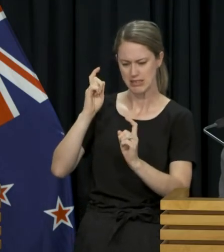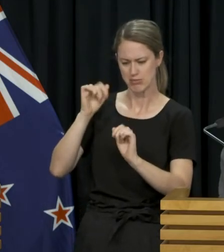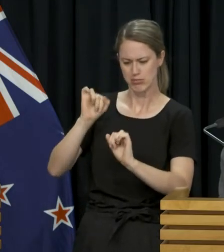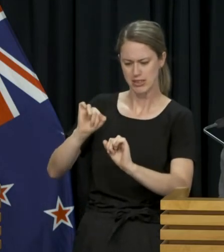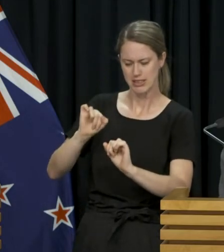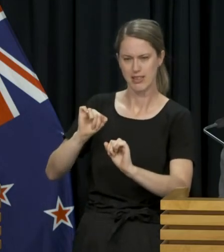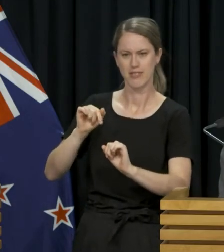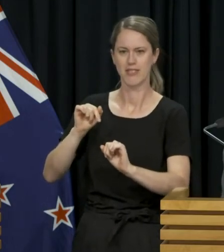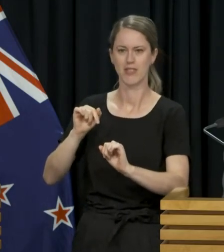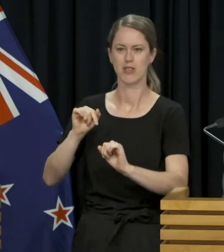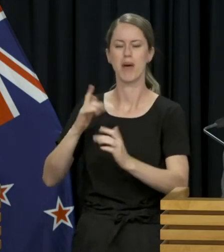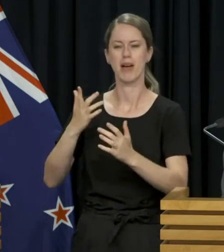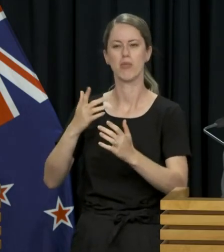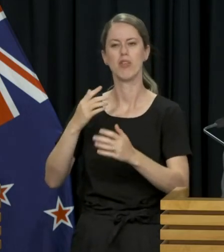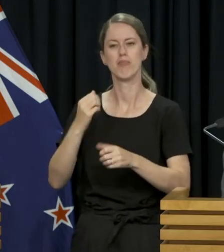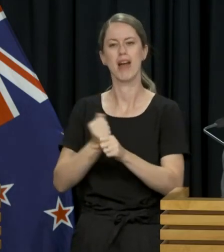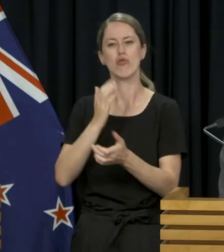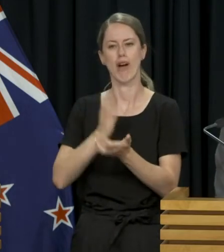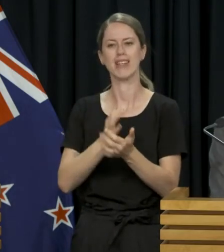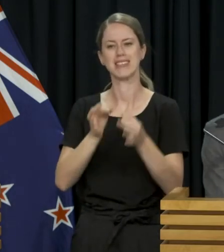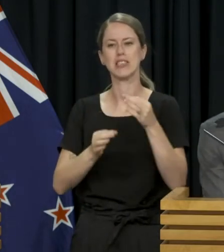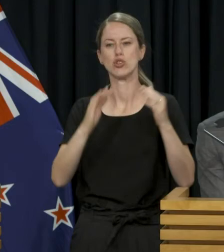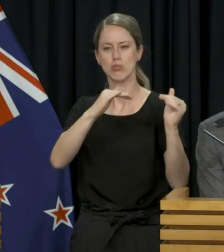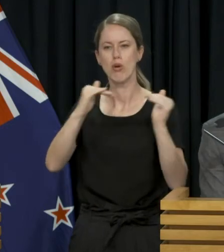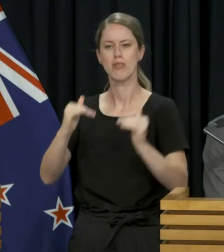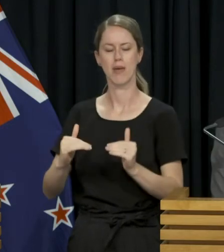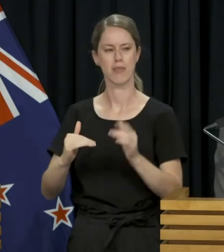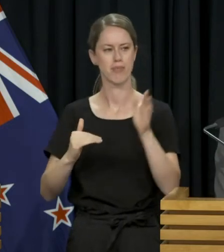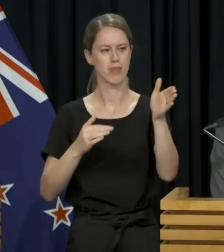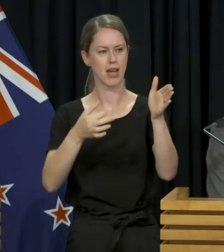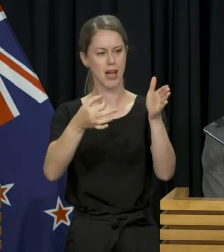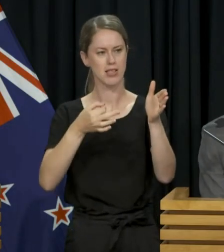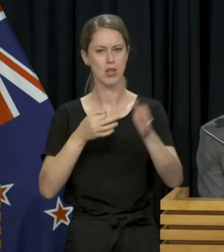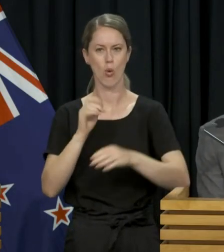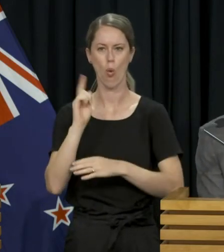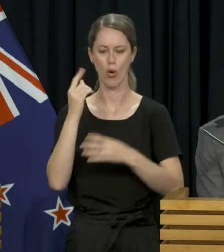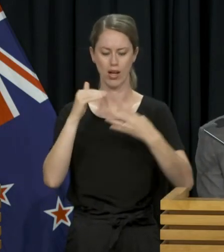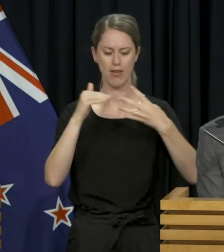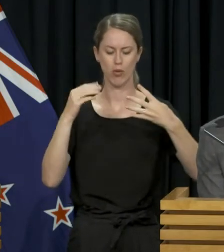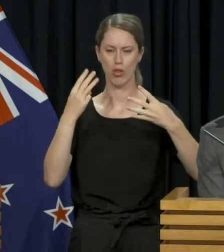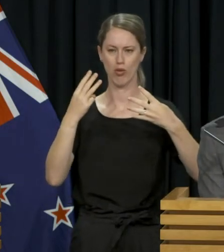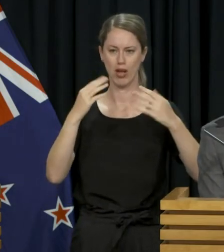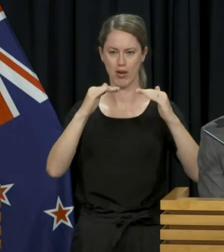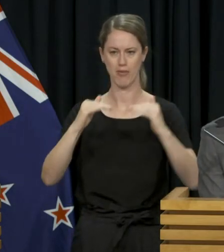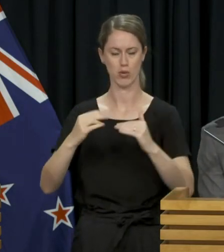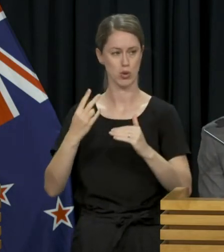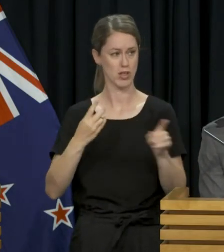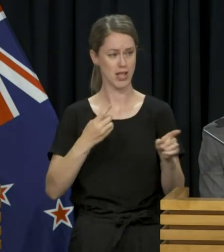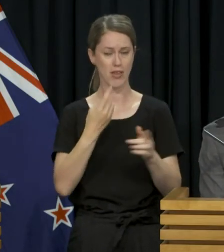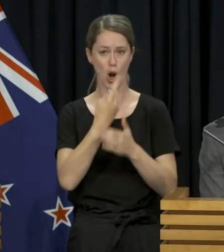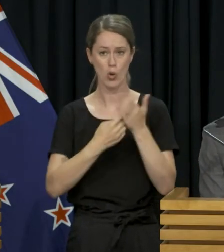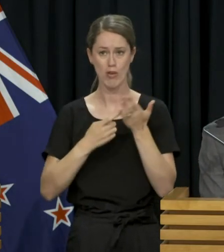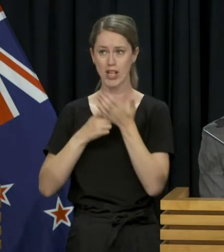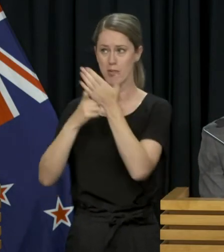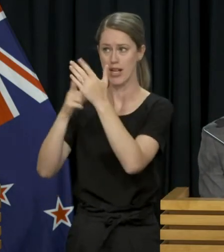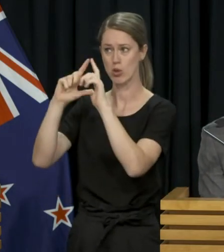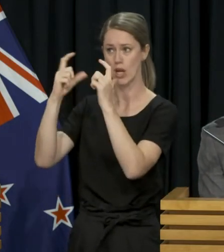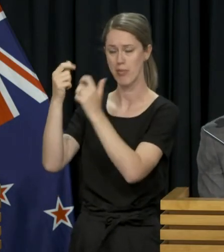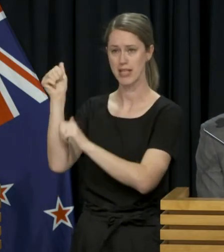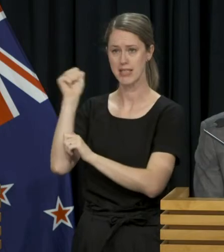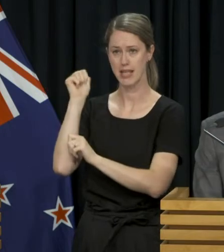control. Bloomfield, sorry, what's your recommendation to move Auckland from level 3 to 2? The only recommendation you made to Cabinet